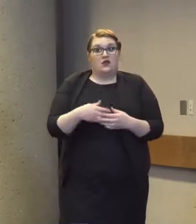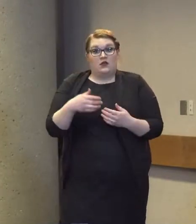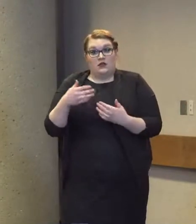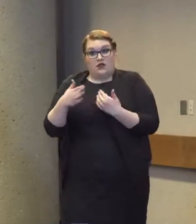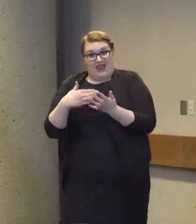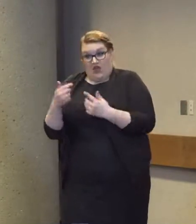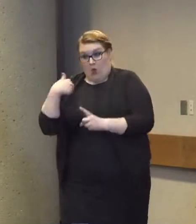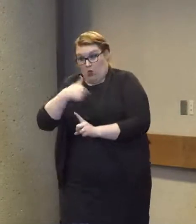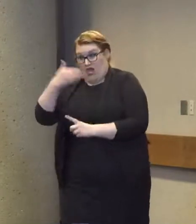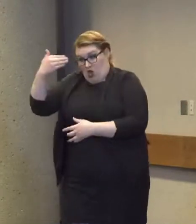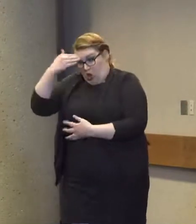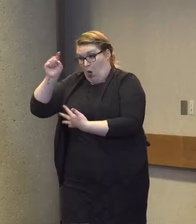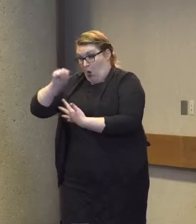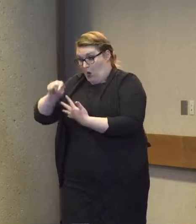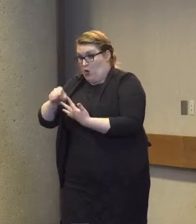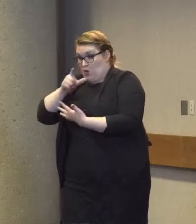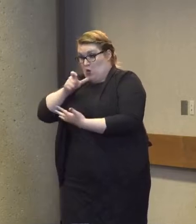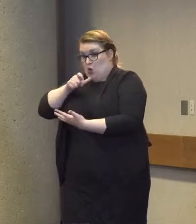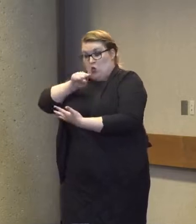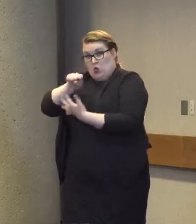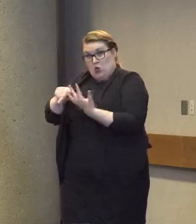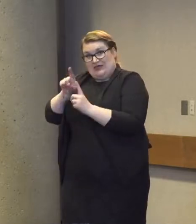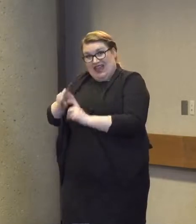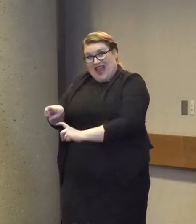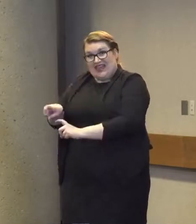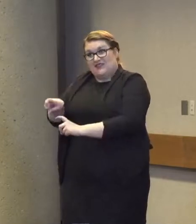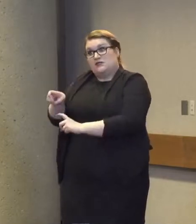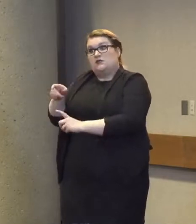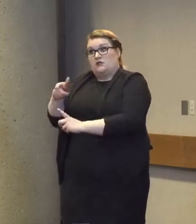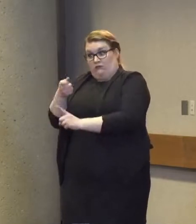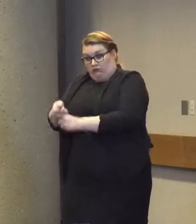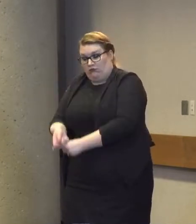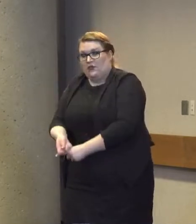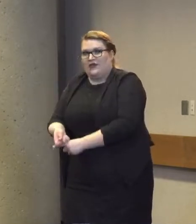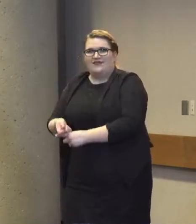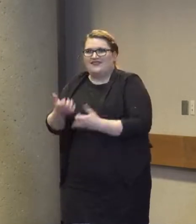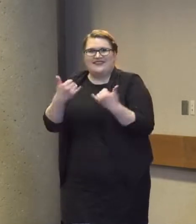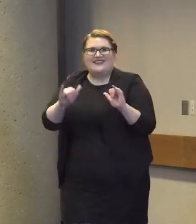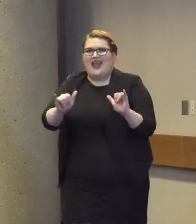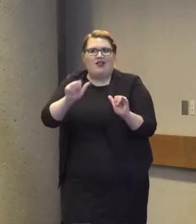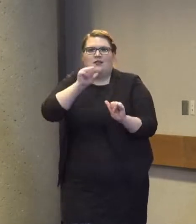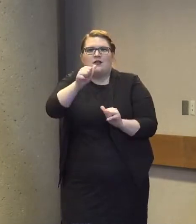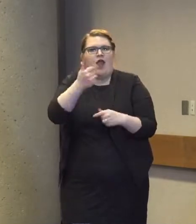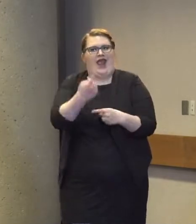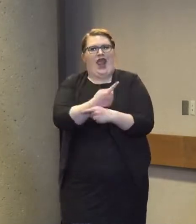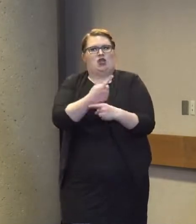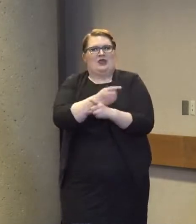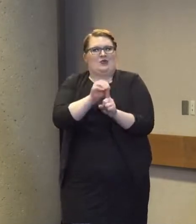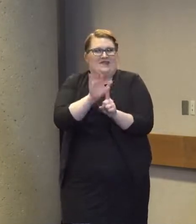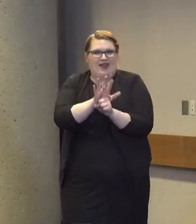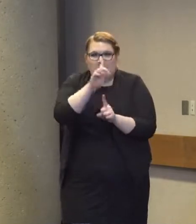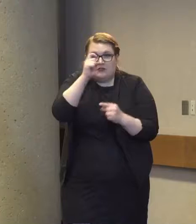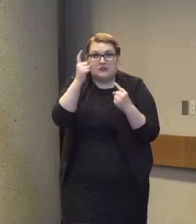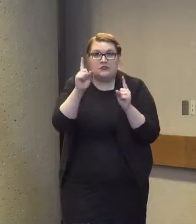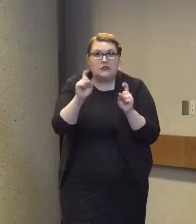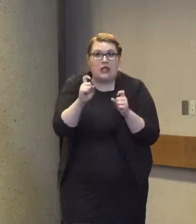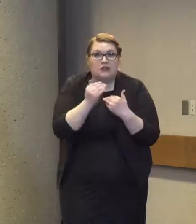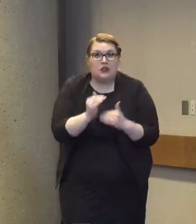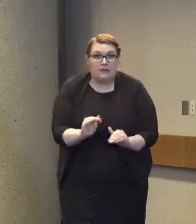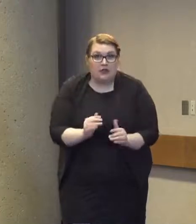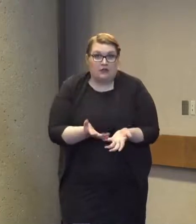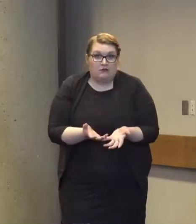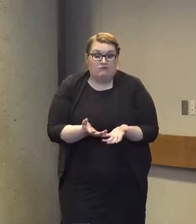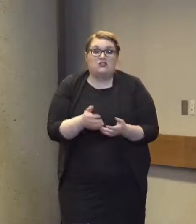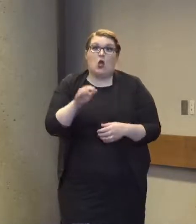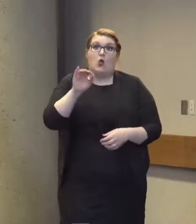full burden of illness within our community, and therefore, if we were simply to provide the locations where we know we have cases,